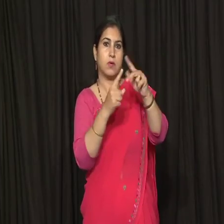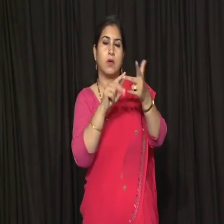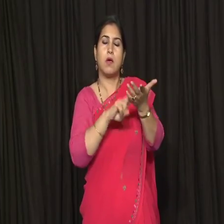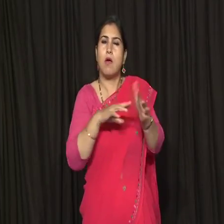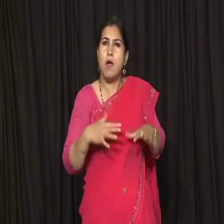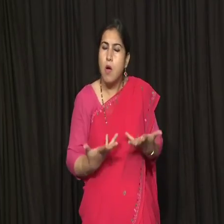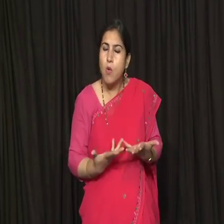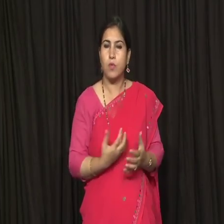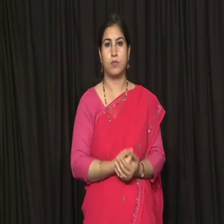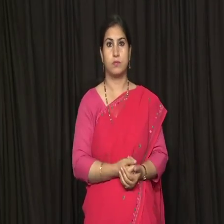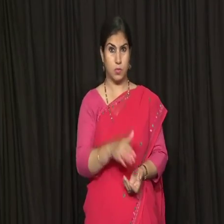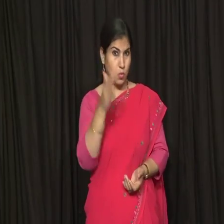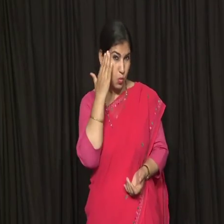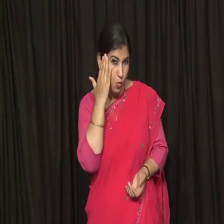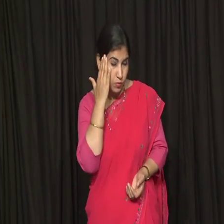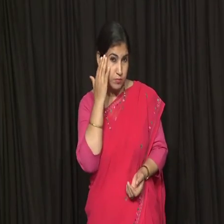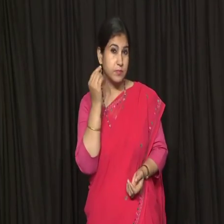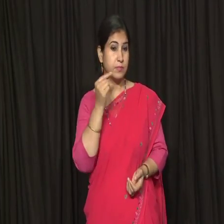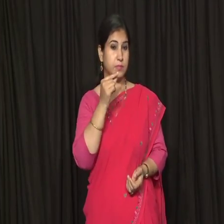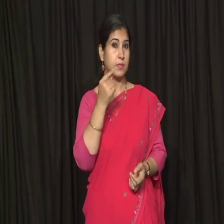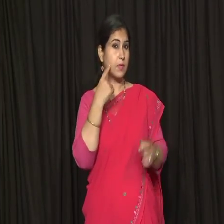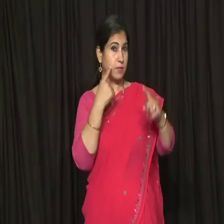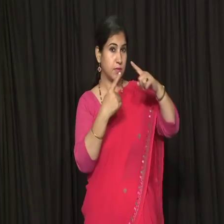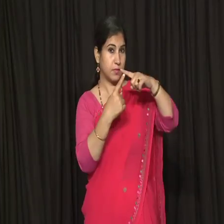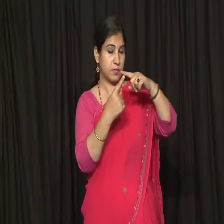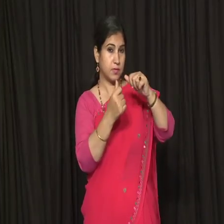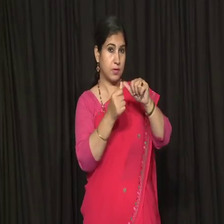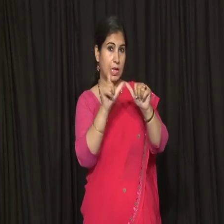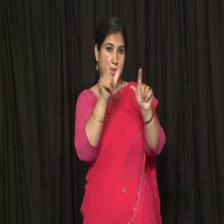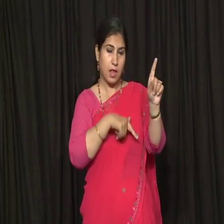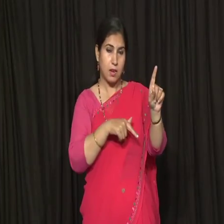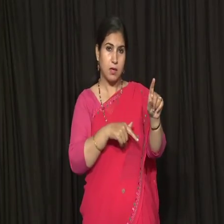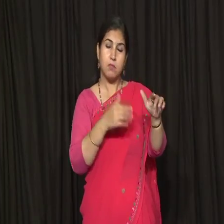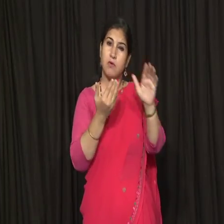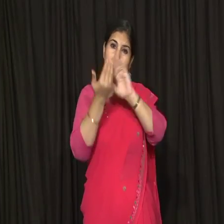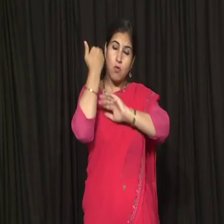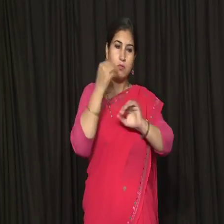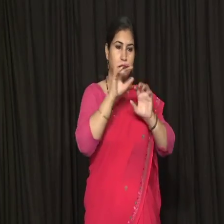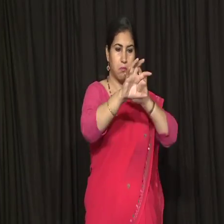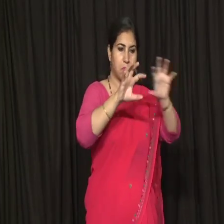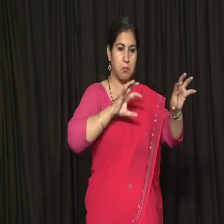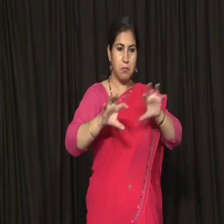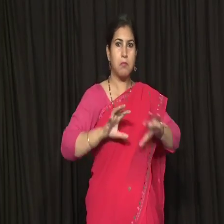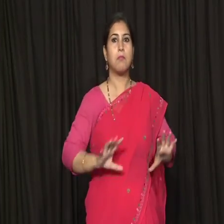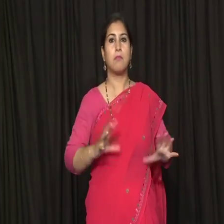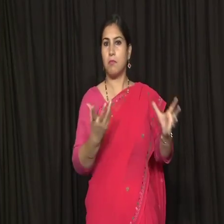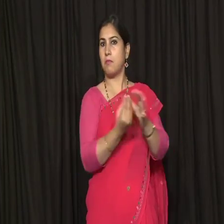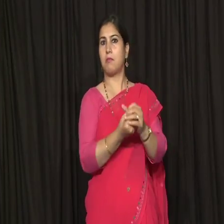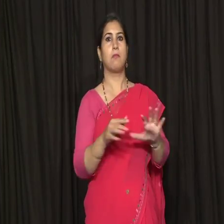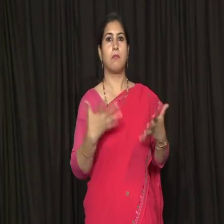Do you know that Italy was divided into many states during the 18th